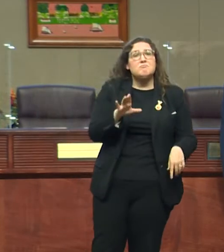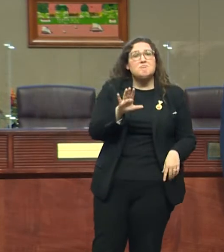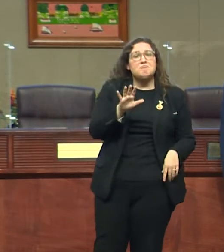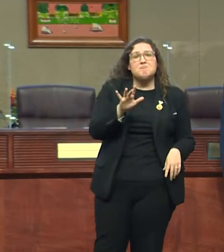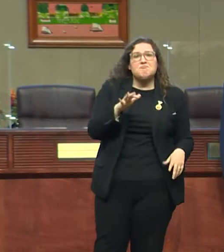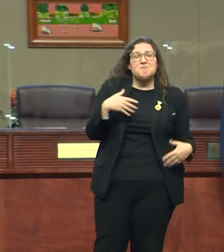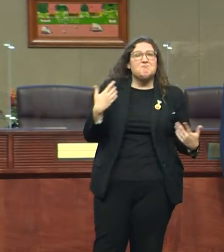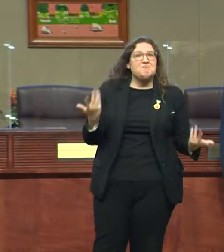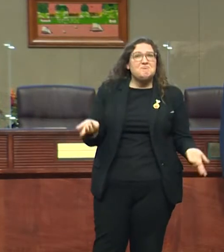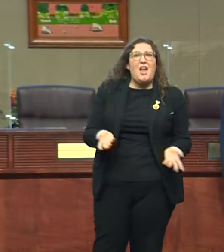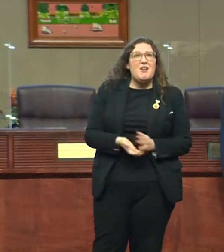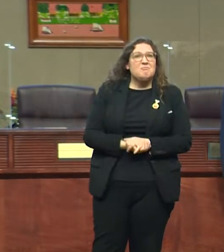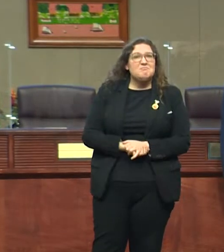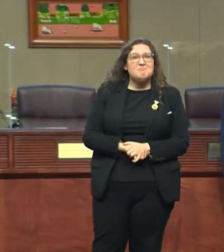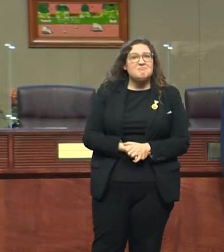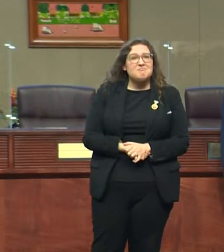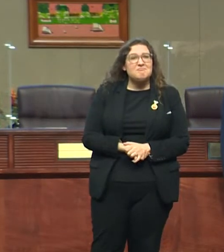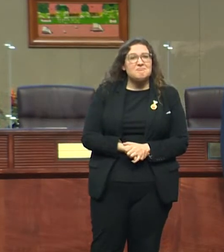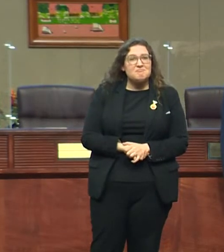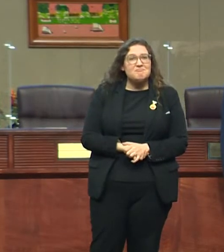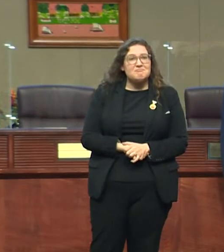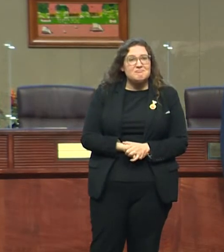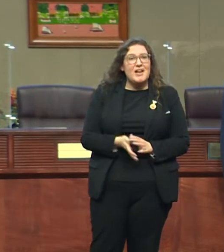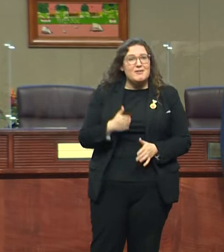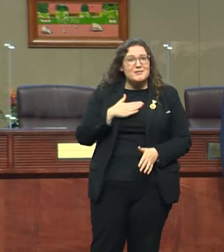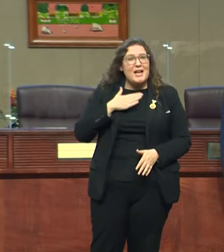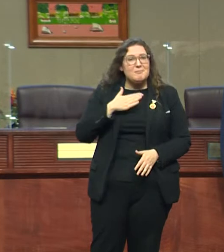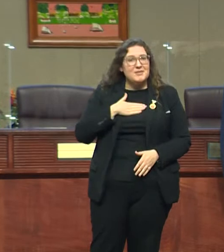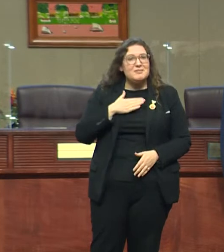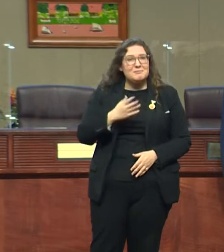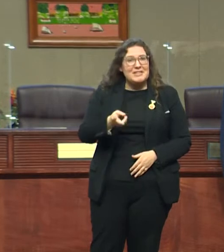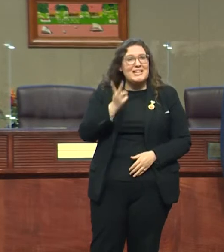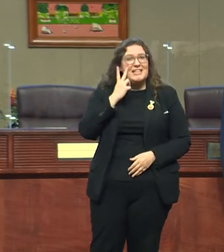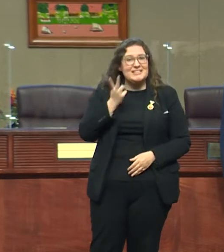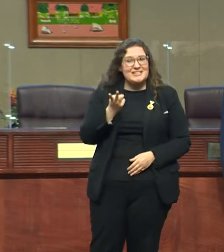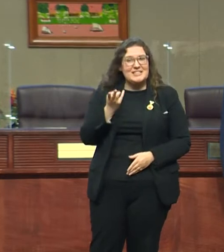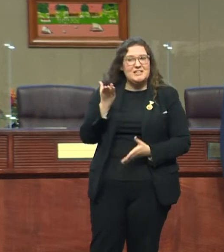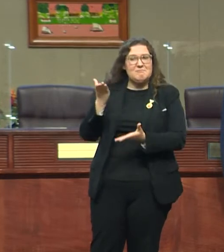pleasantly surprised that we can see it in the data this early.